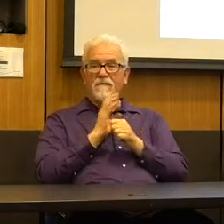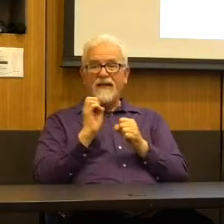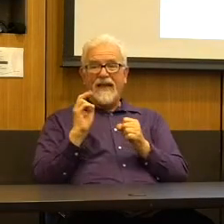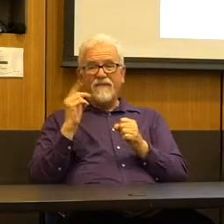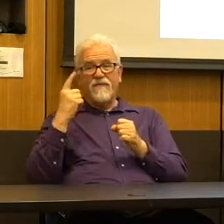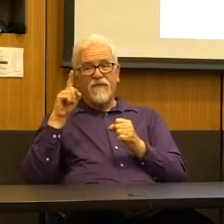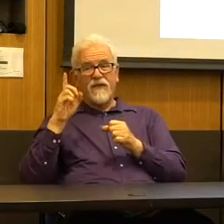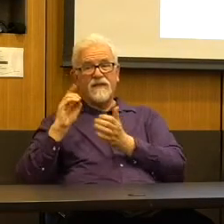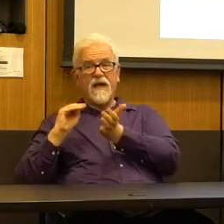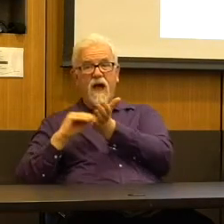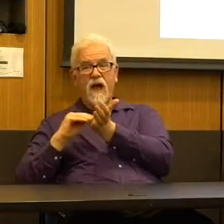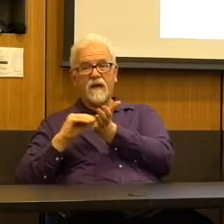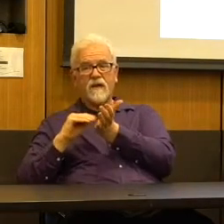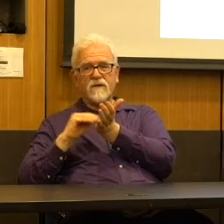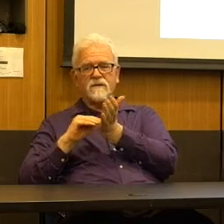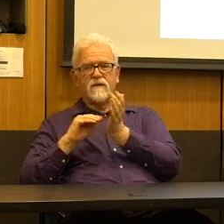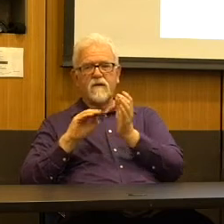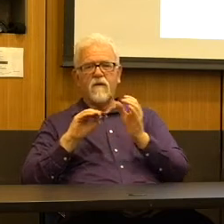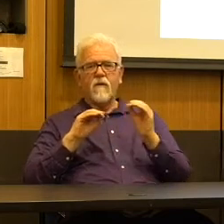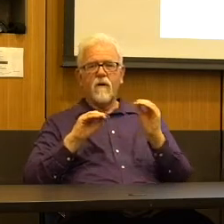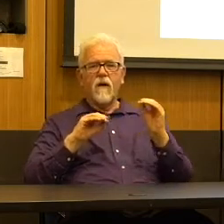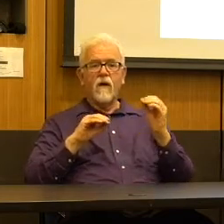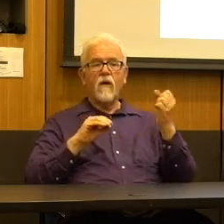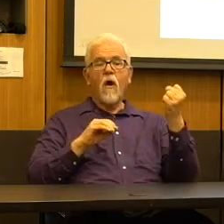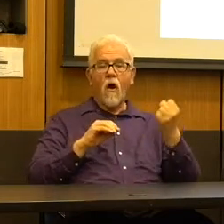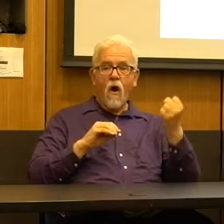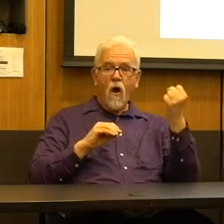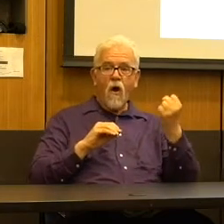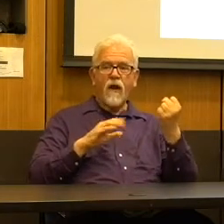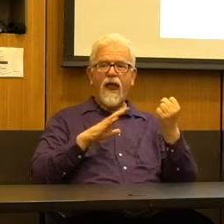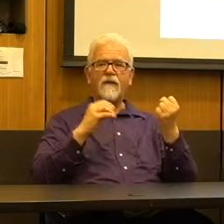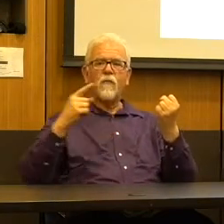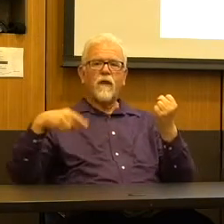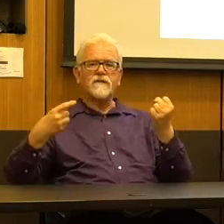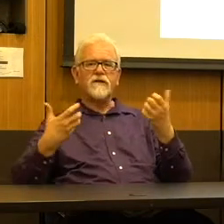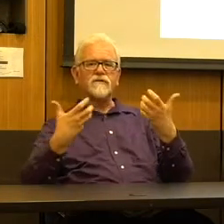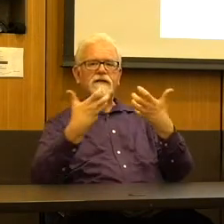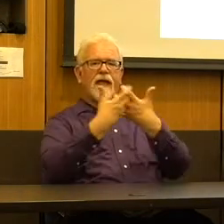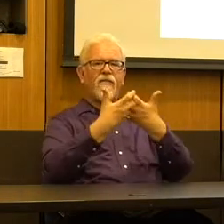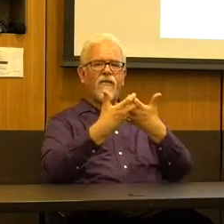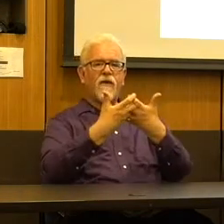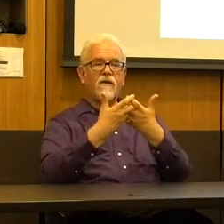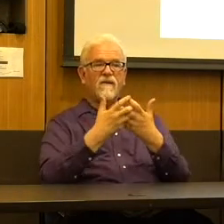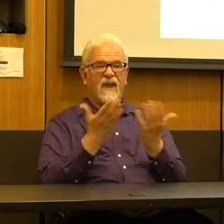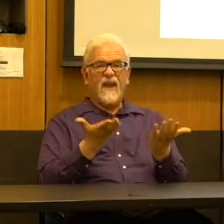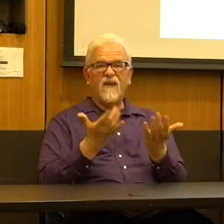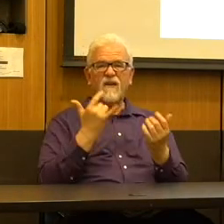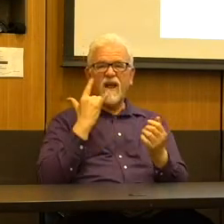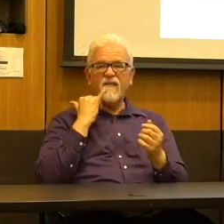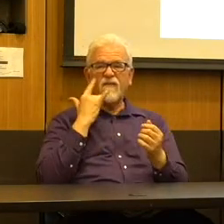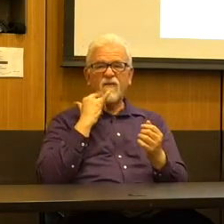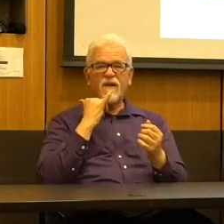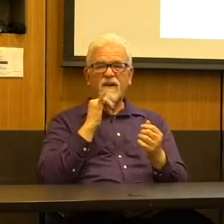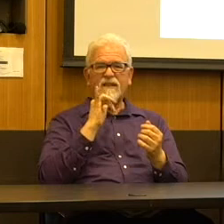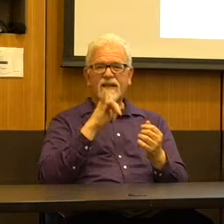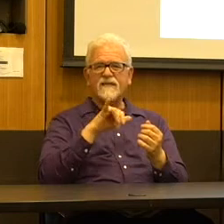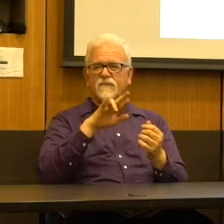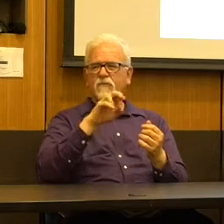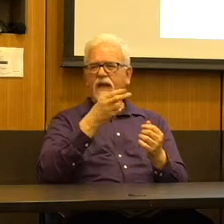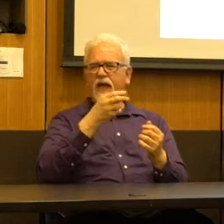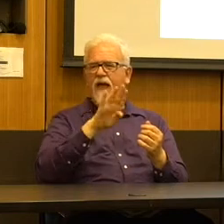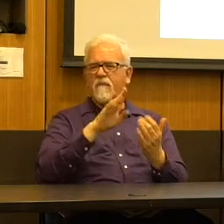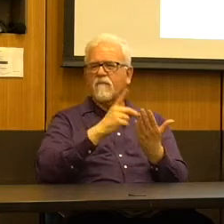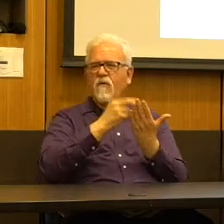minds, for putting the car and the wheelchair together. In fact, it was really considered, out here in California, in these